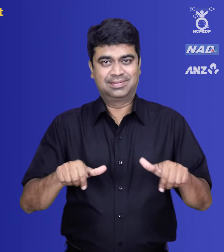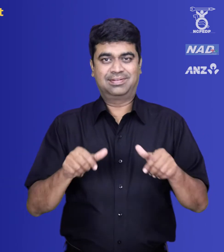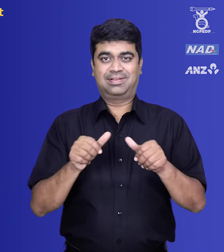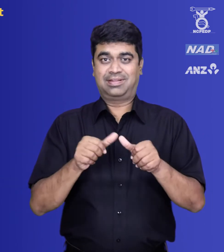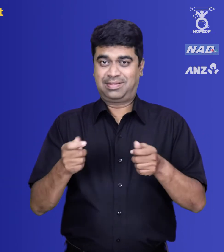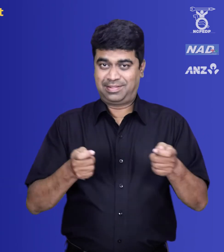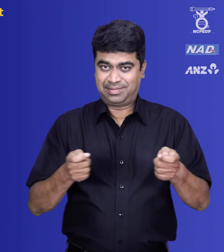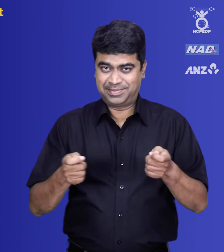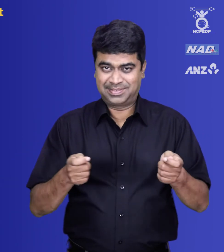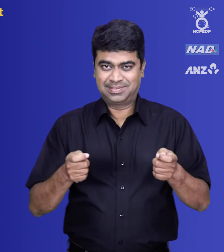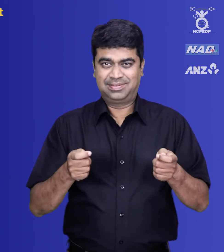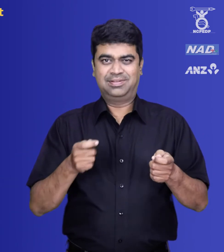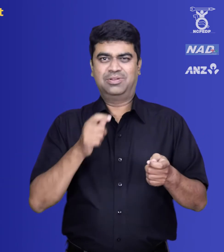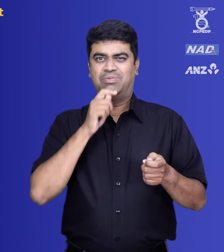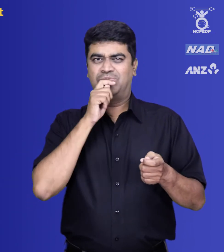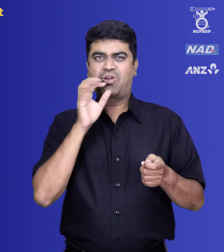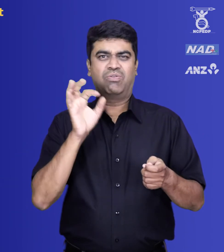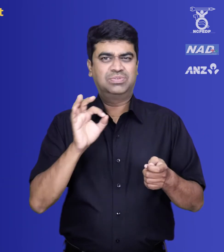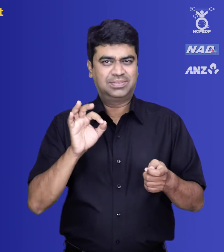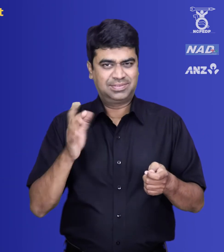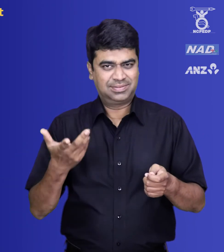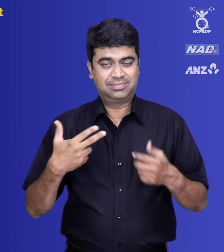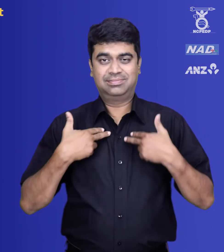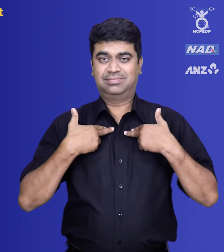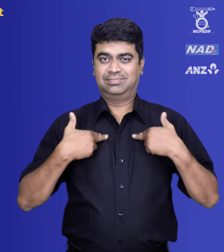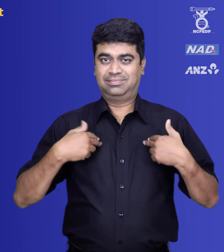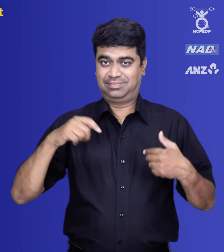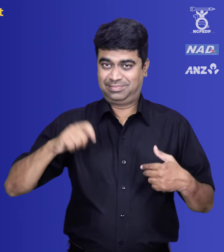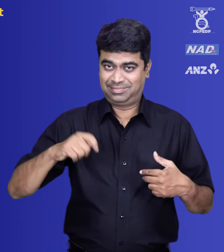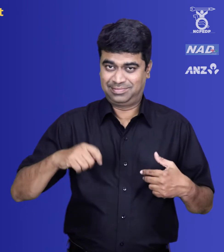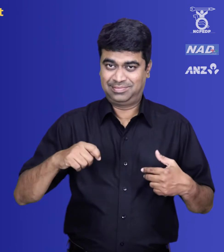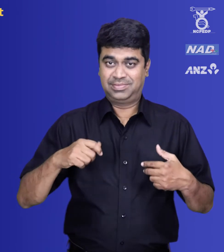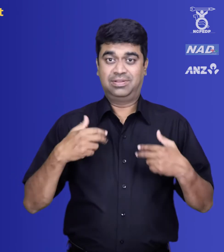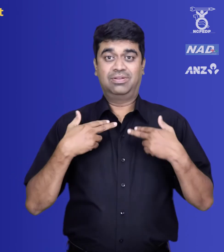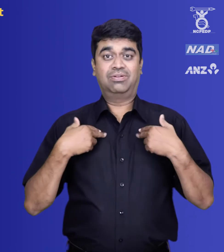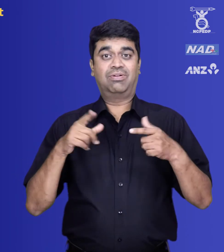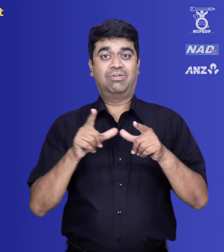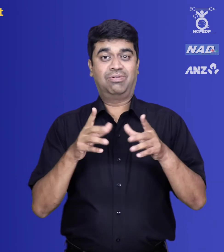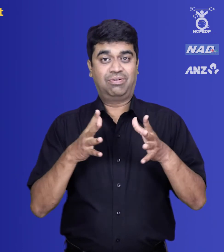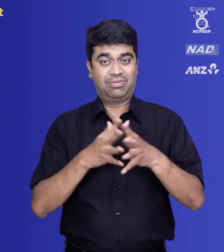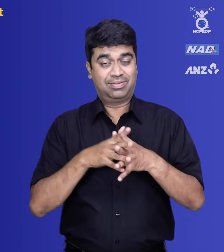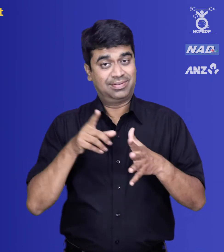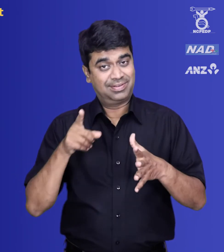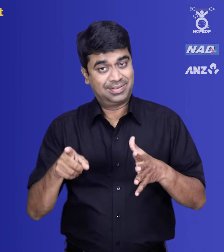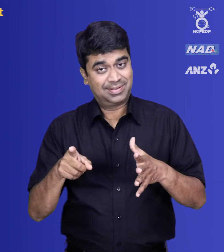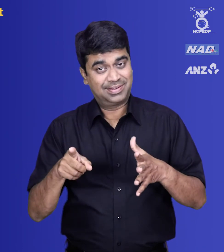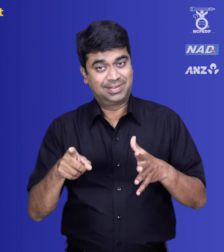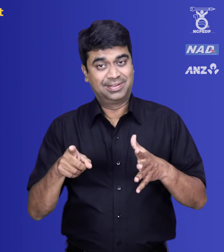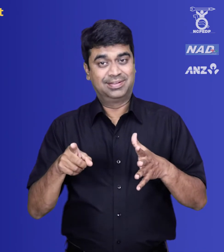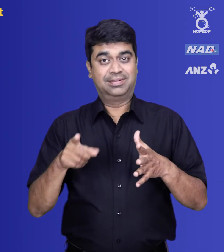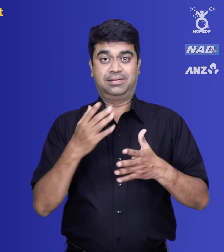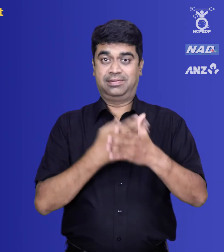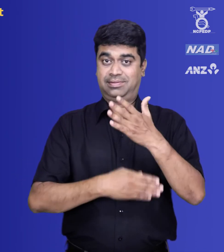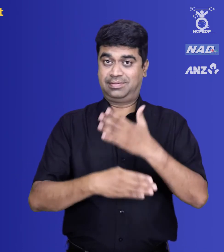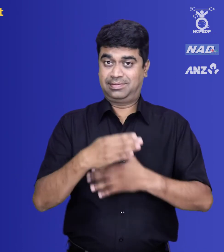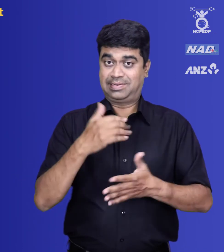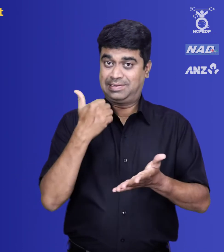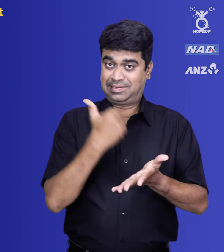members, legislatures, administrators, police officials, judges and